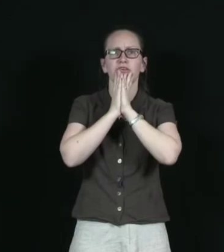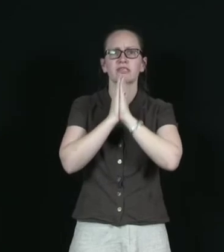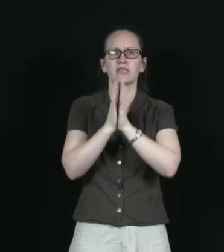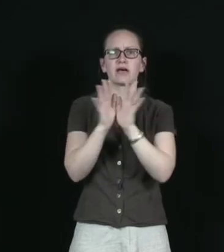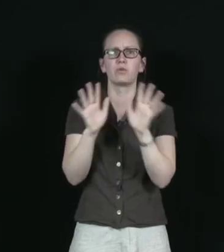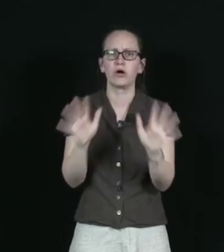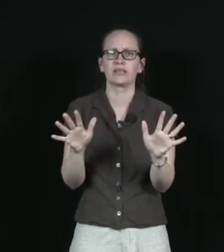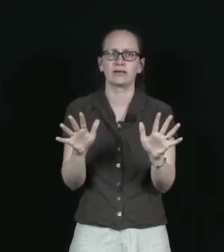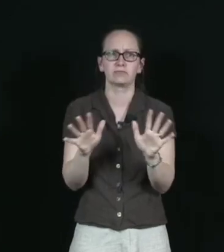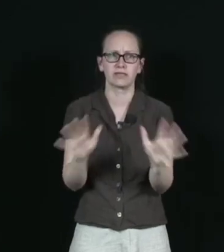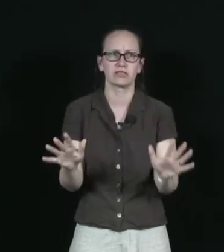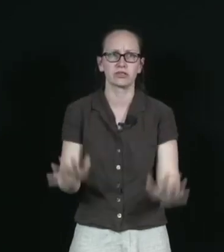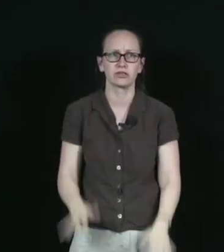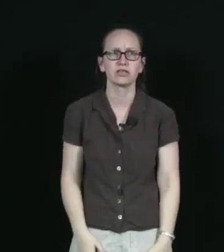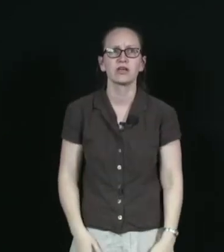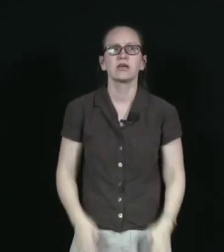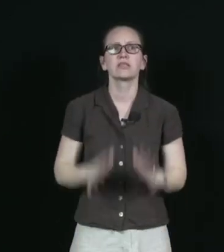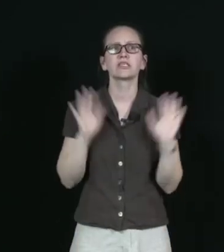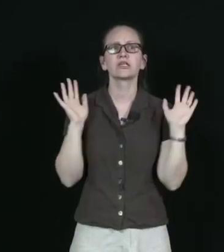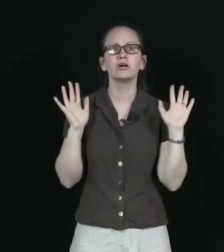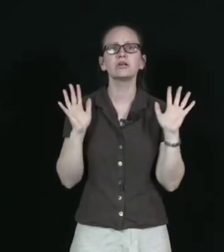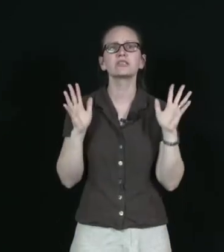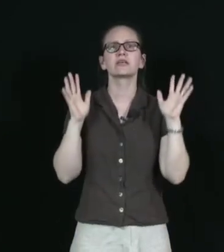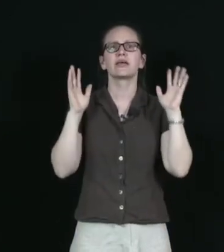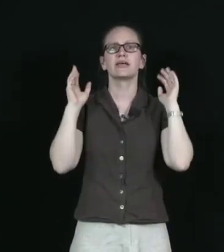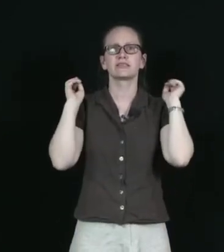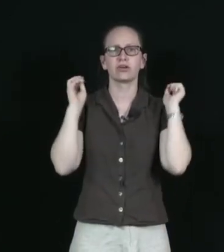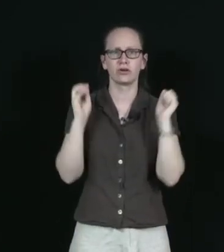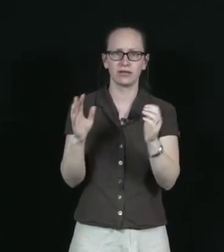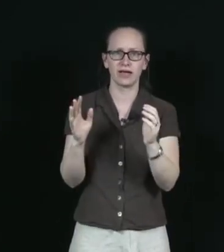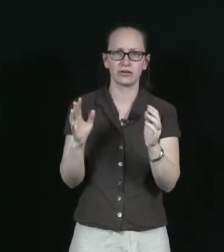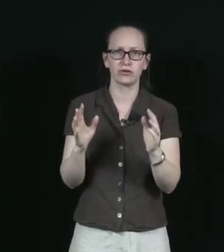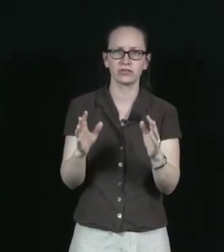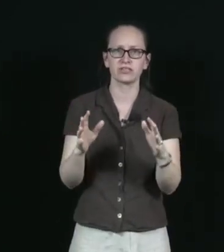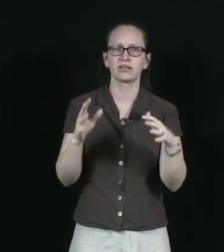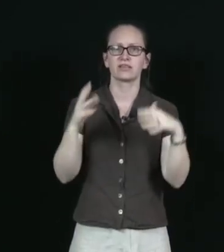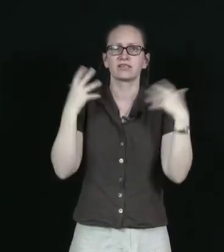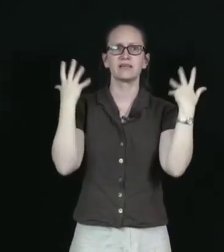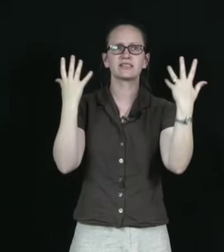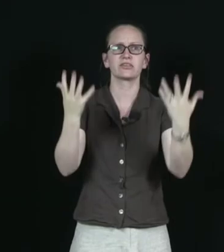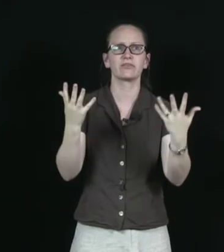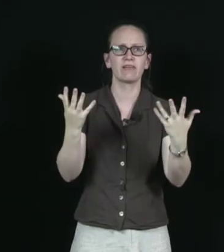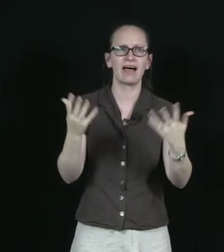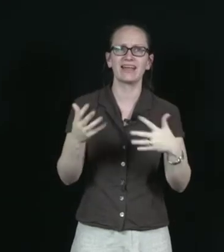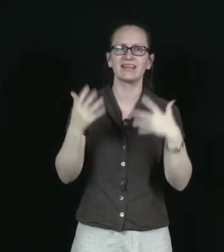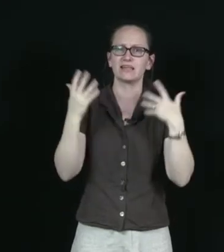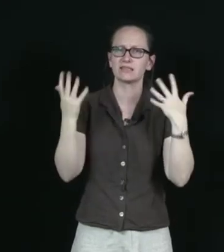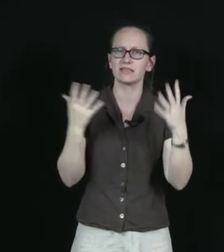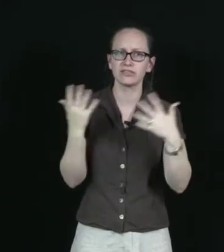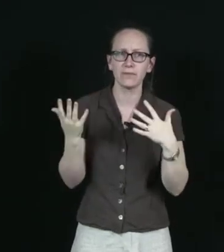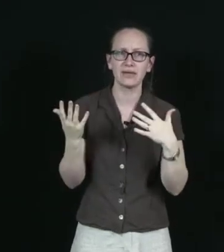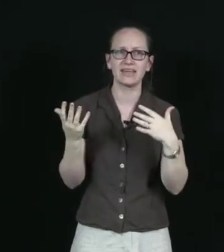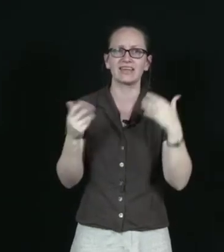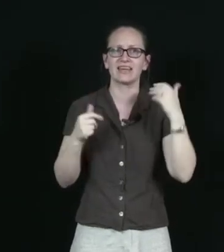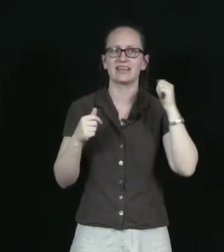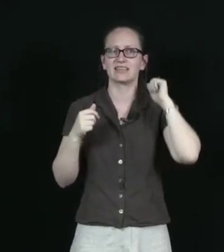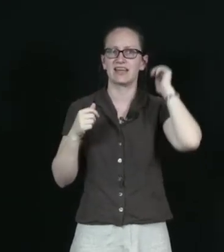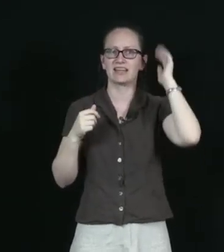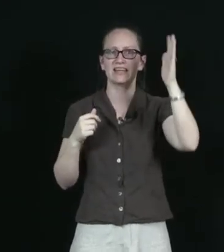just a warning with this course. This course is an online course. This means it's online. It does not mean that it's an